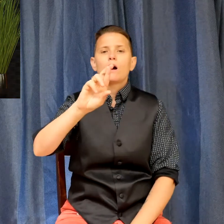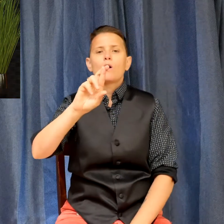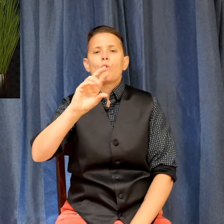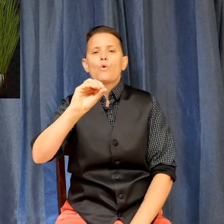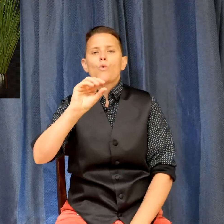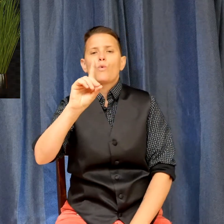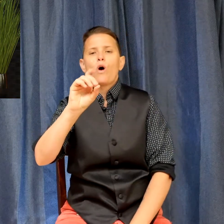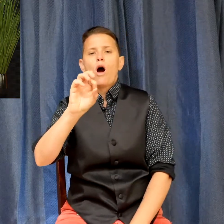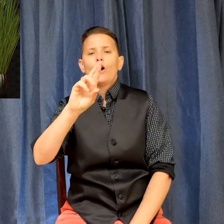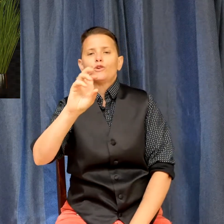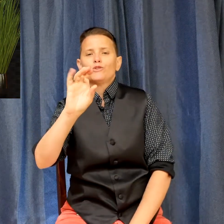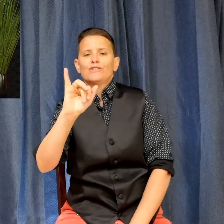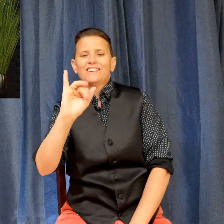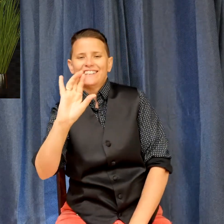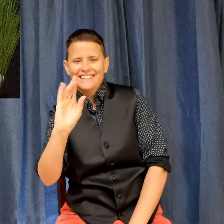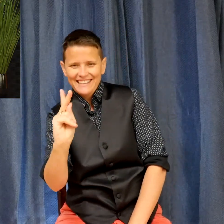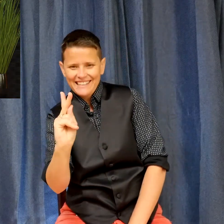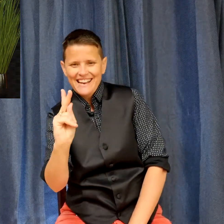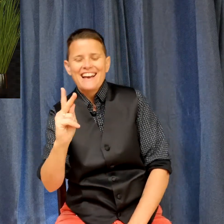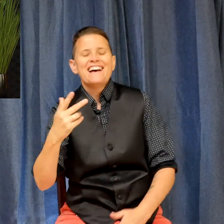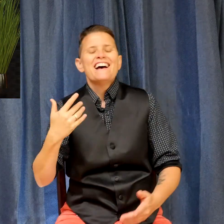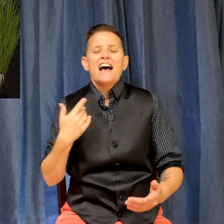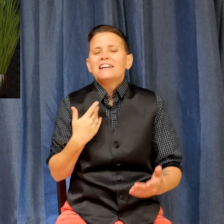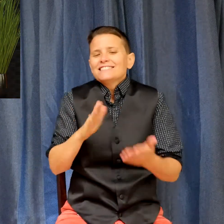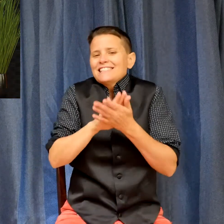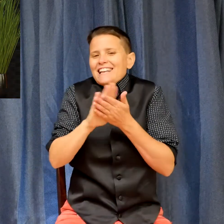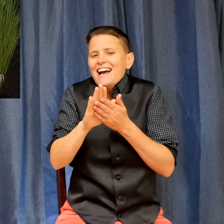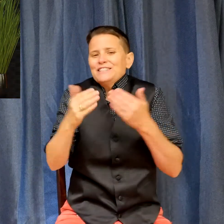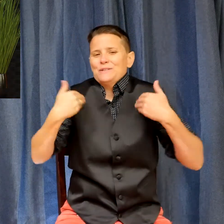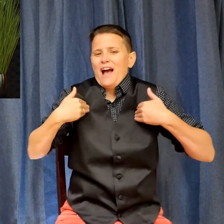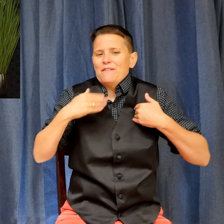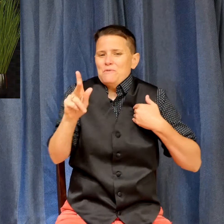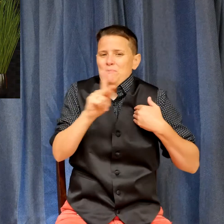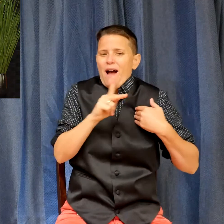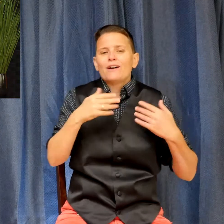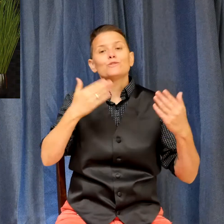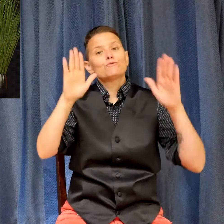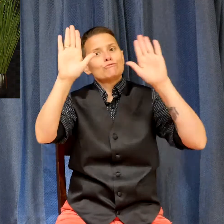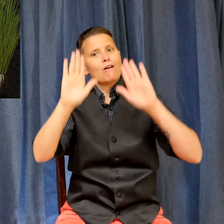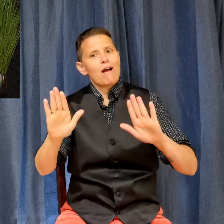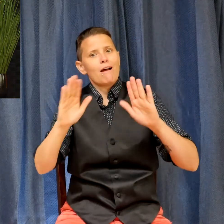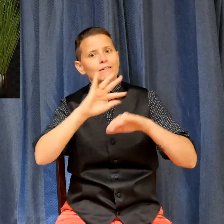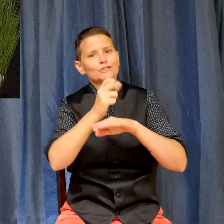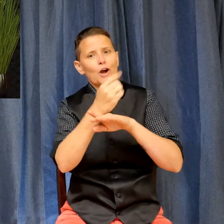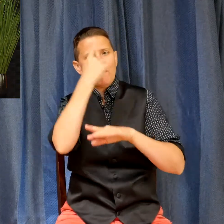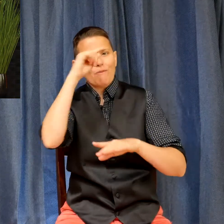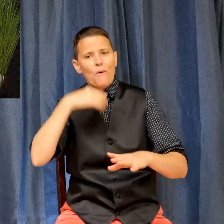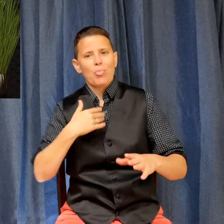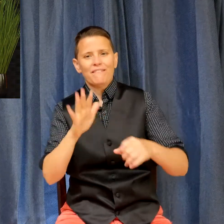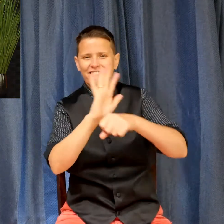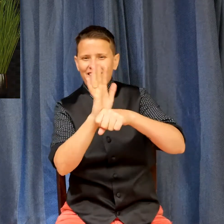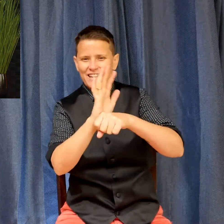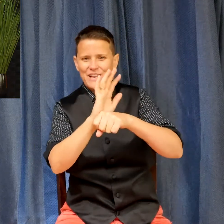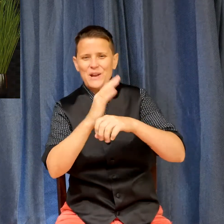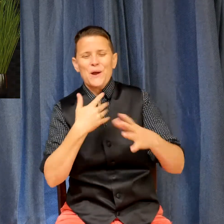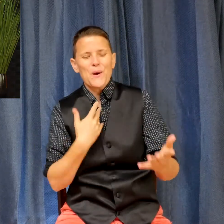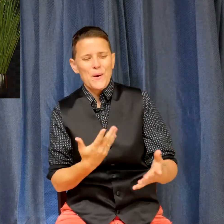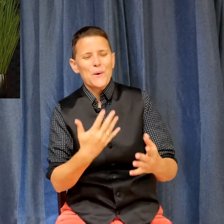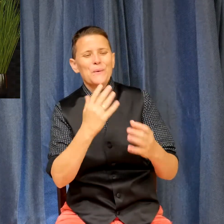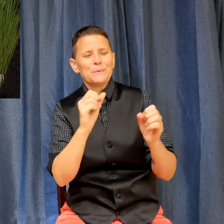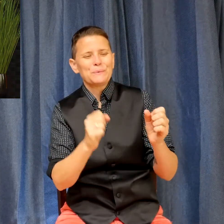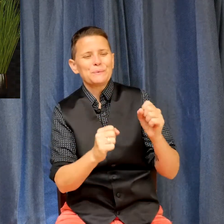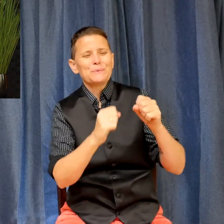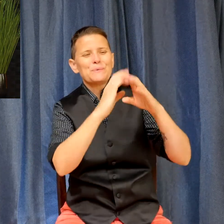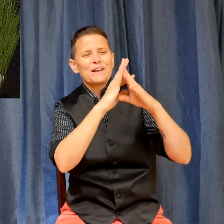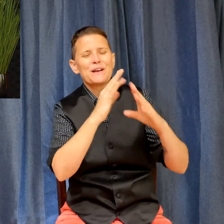It is so good to have you back. Great job on that video. And if you have not been on Facebook